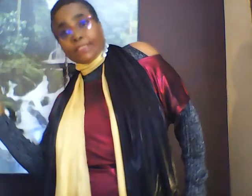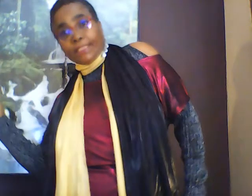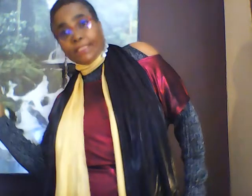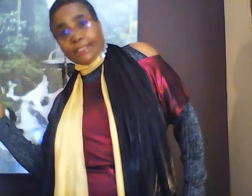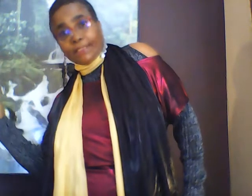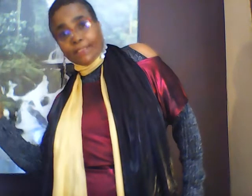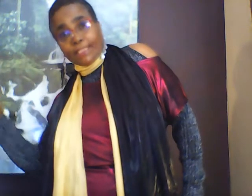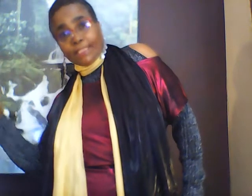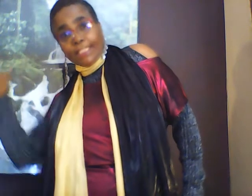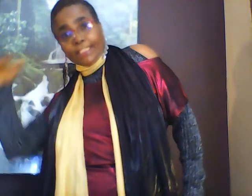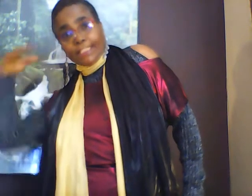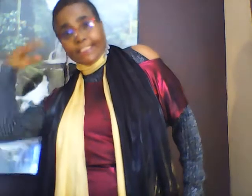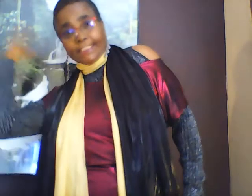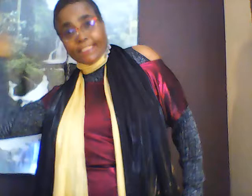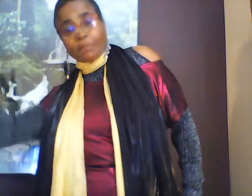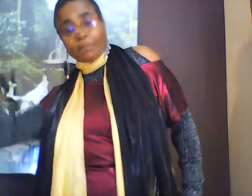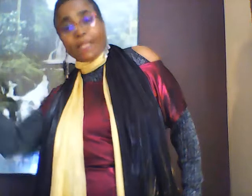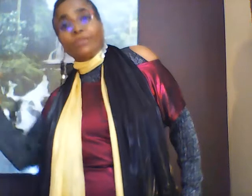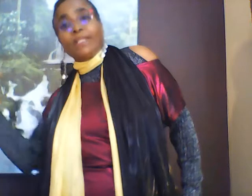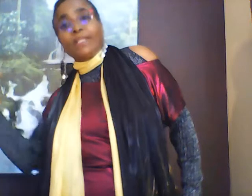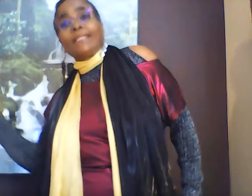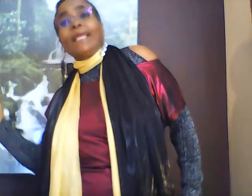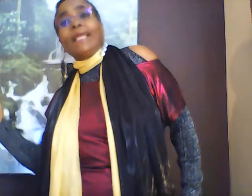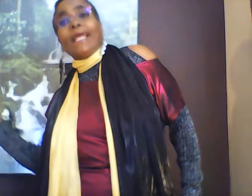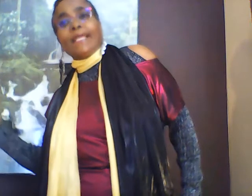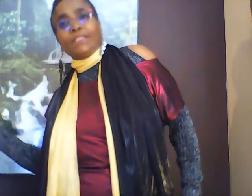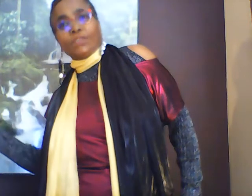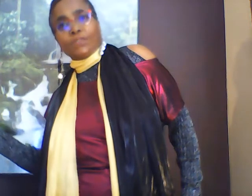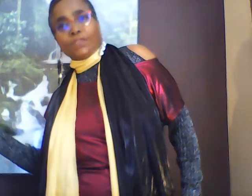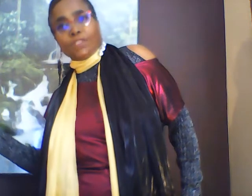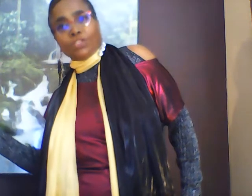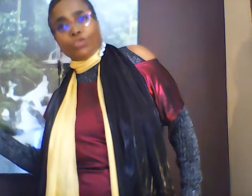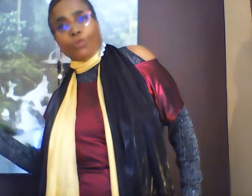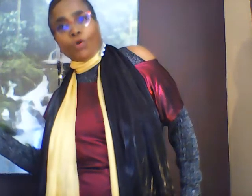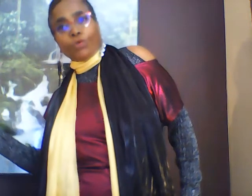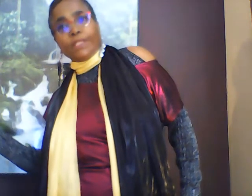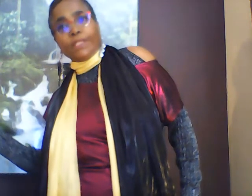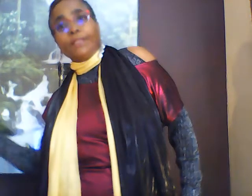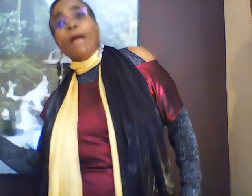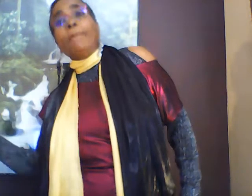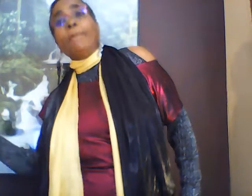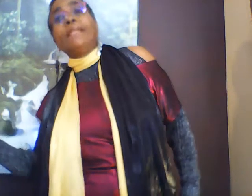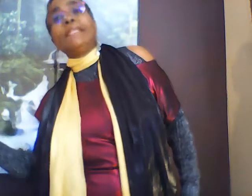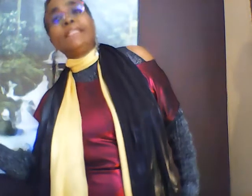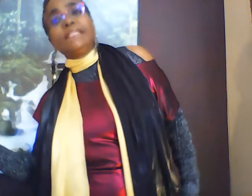clotting increasing platelet exhausted. No more clotting, bleeding is